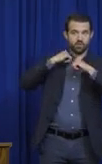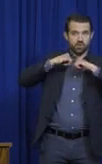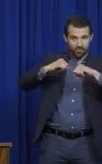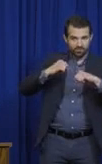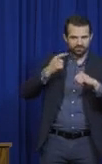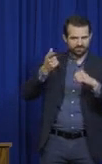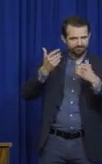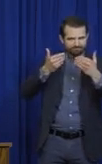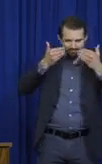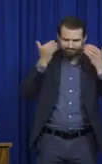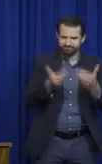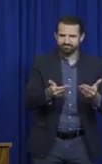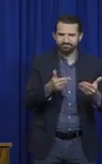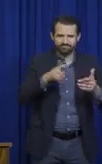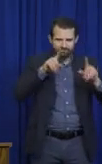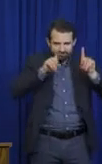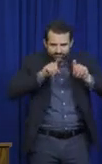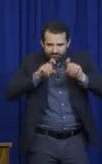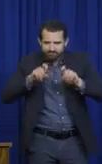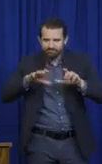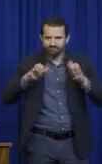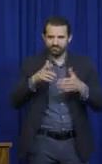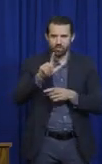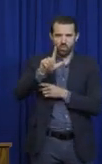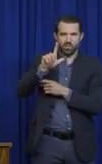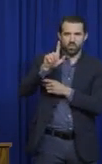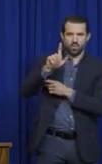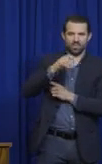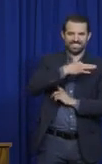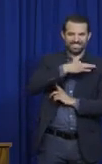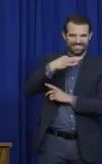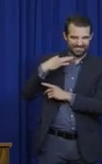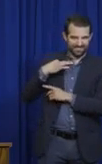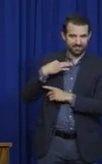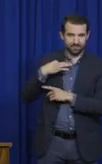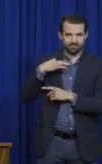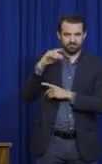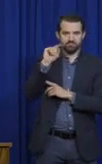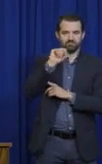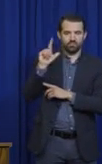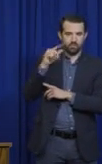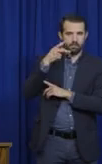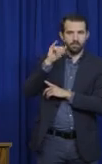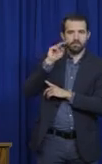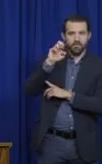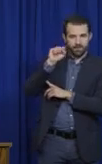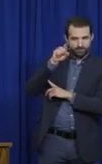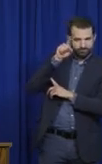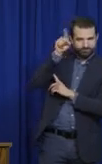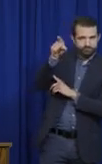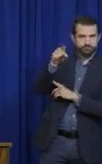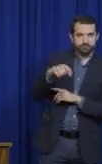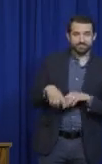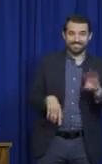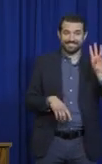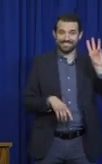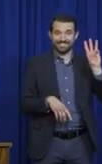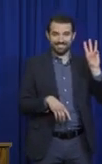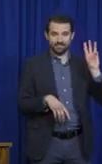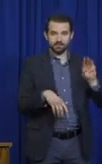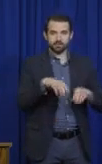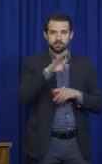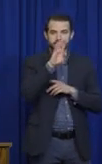and certified 21 staff at the Tall Pines facility, 6 staff at